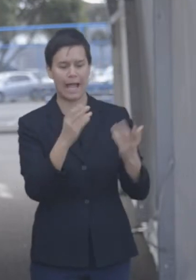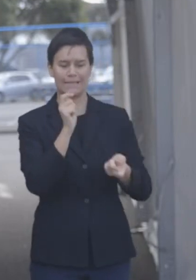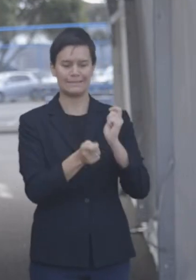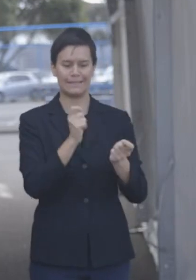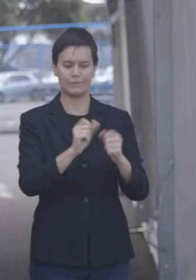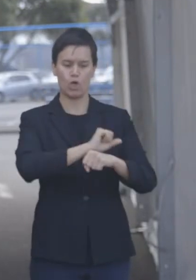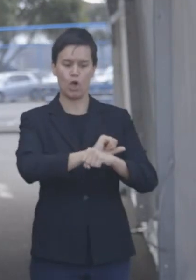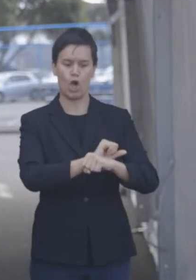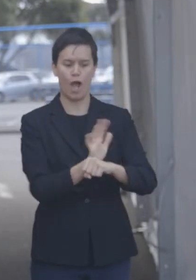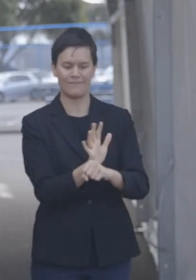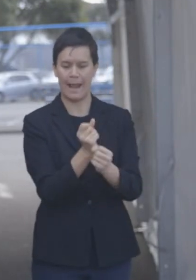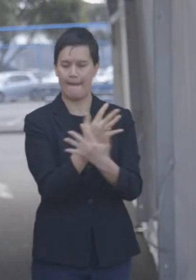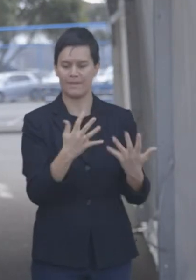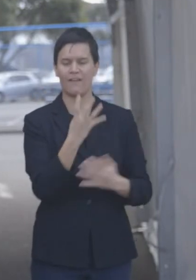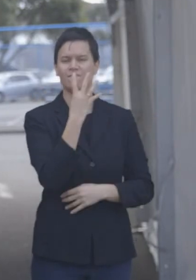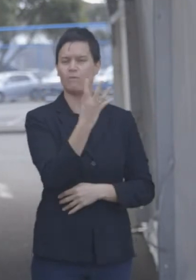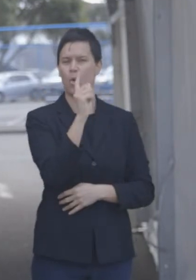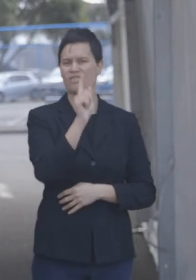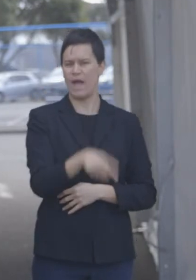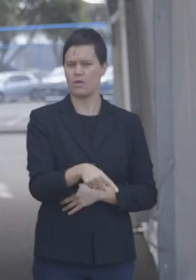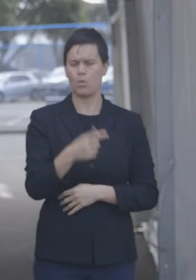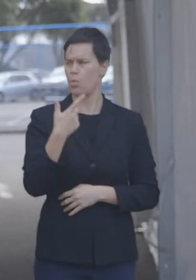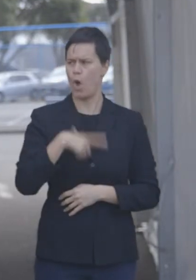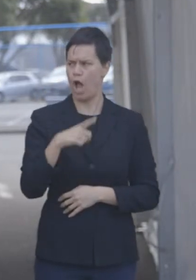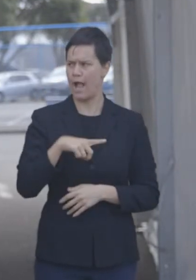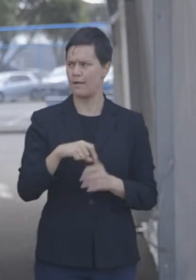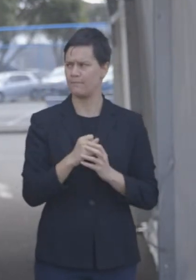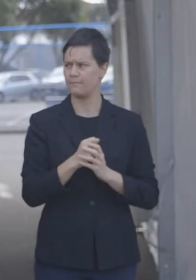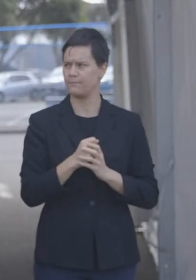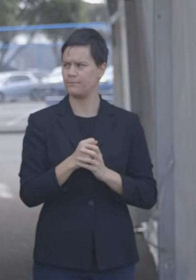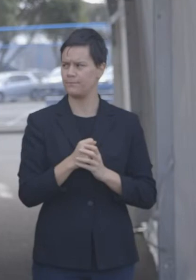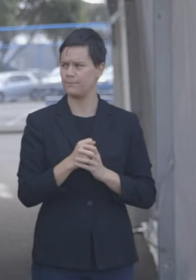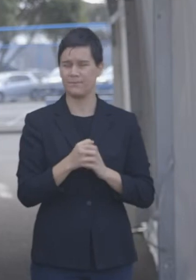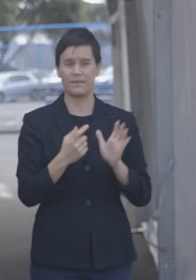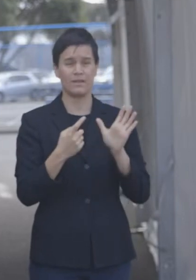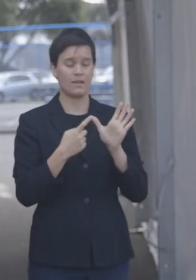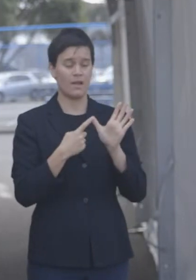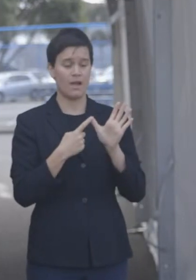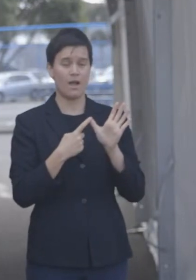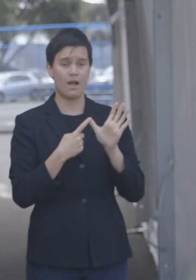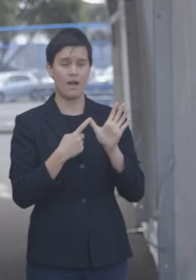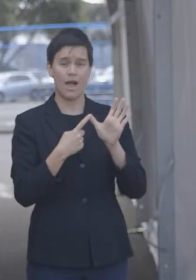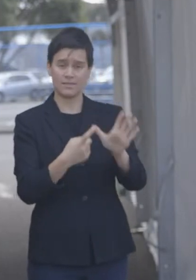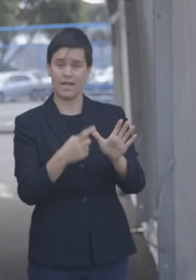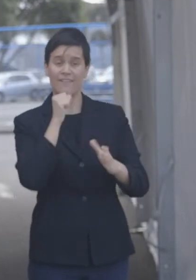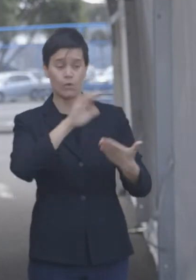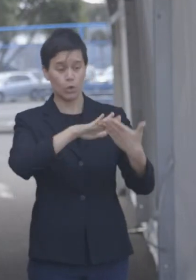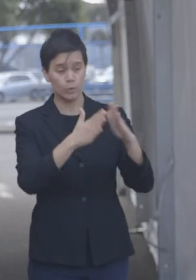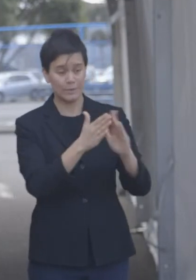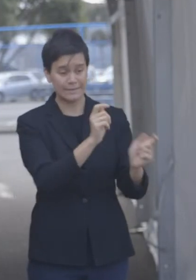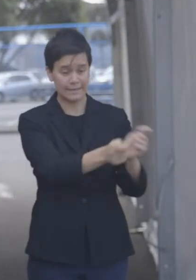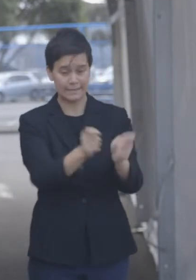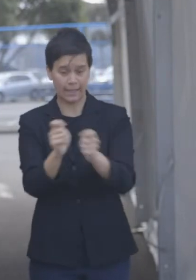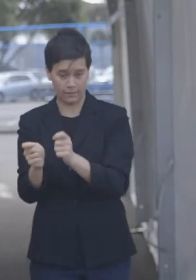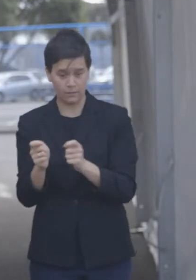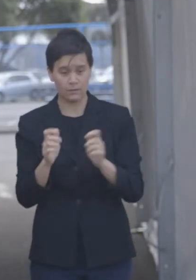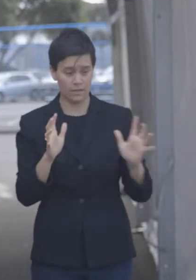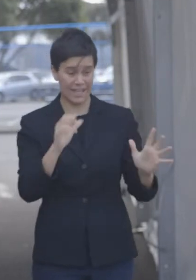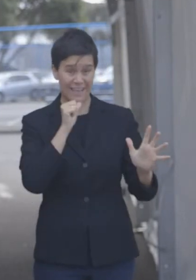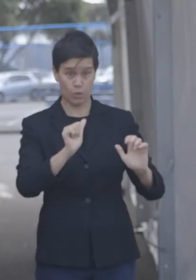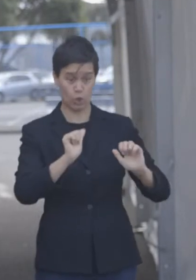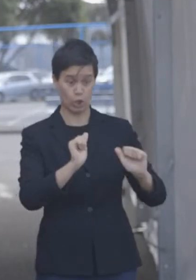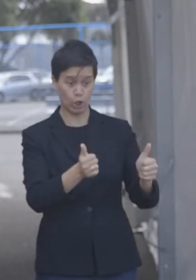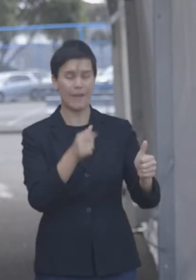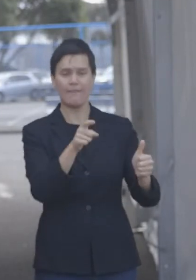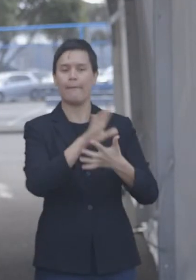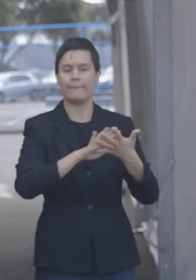Well, the 4,000 is what we would get if we had good levels of community testing, and if we